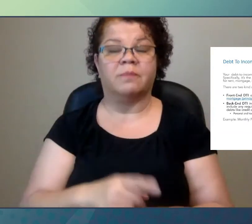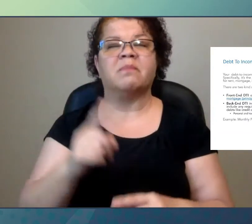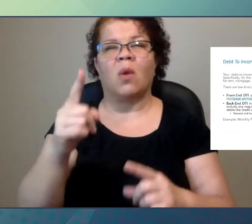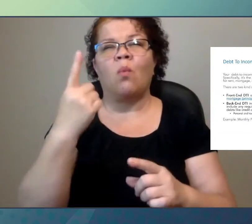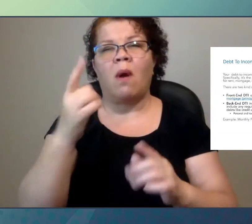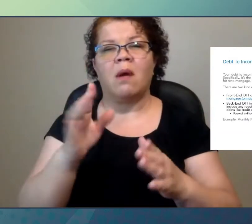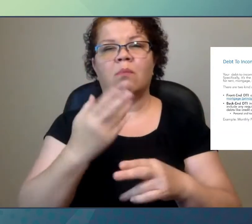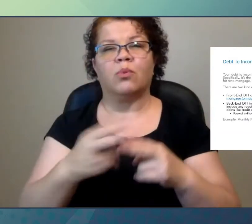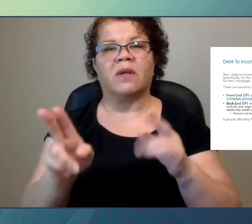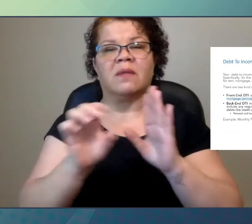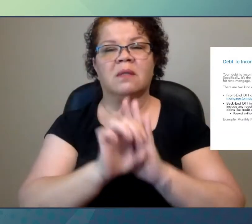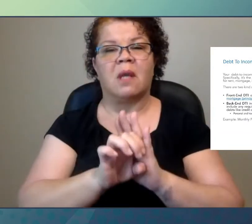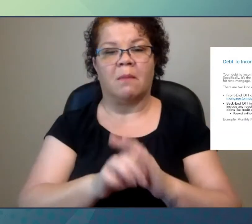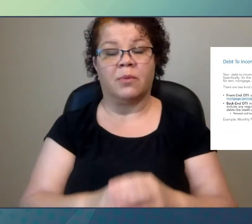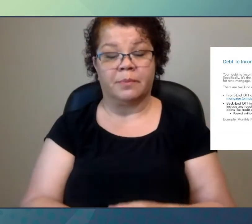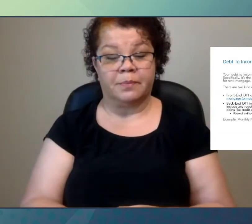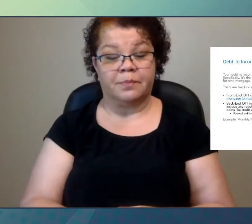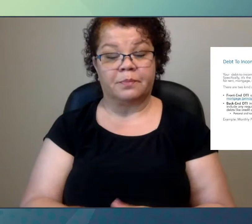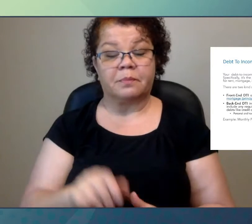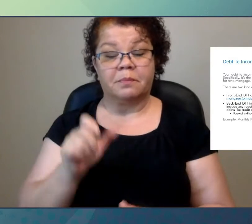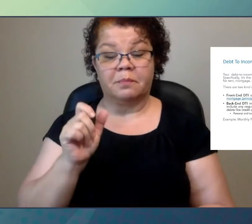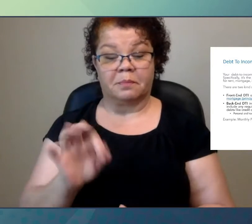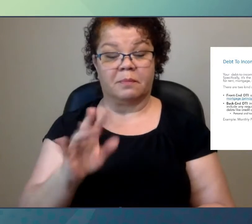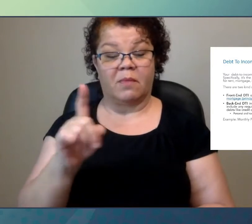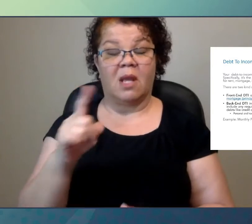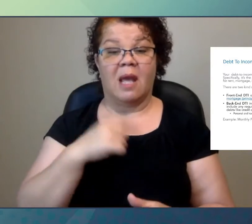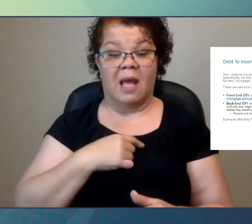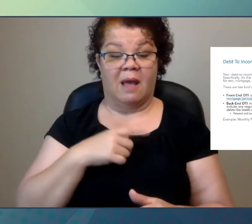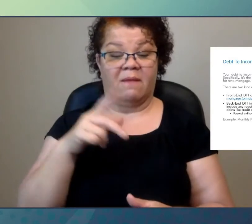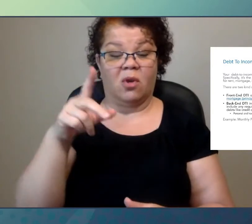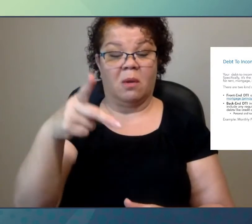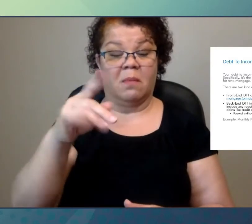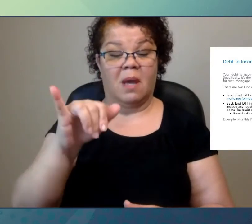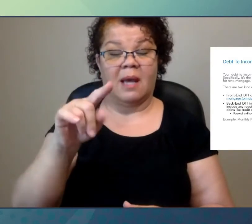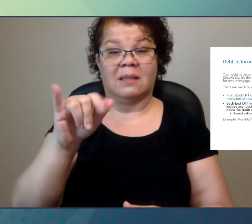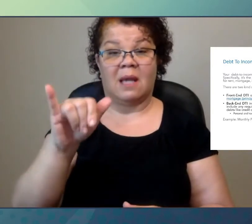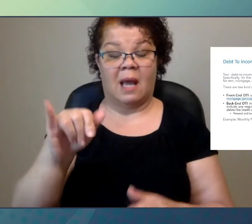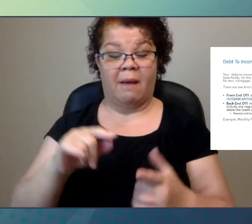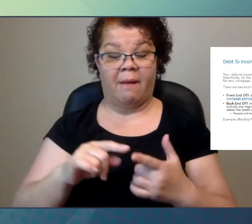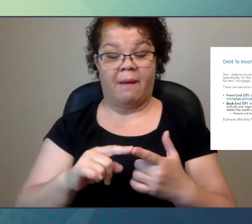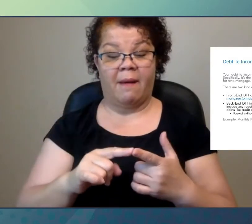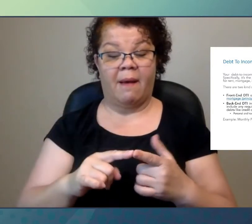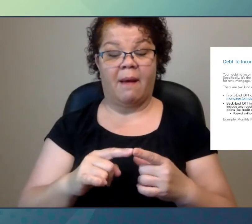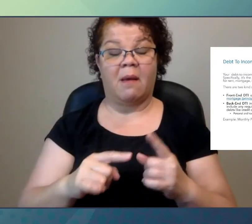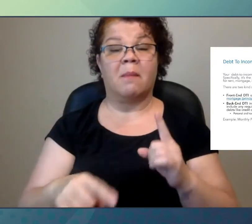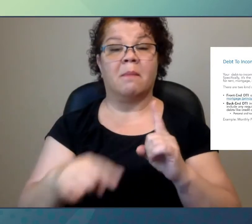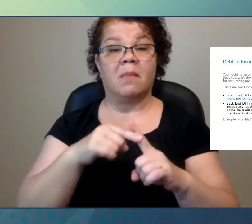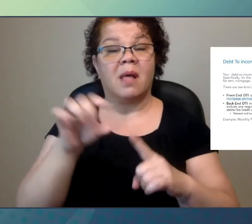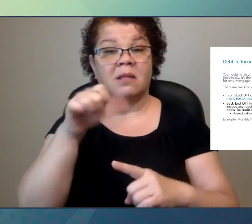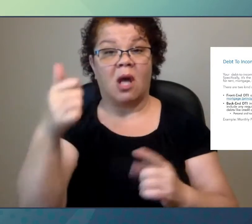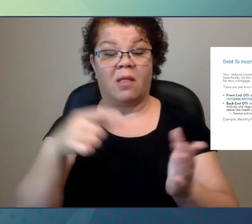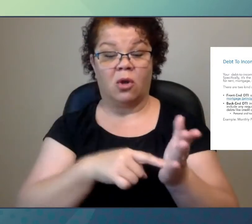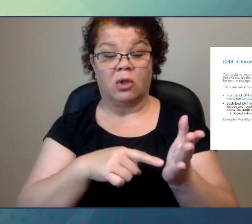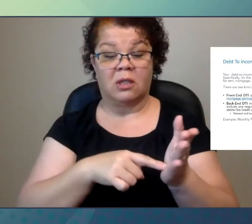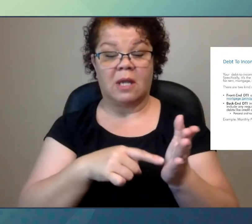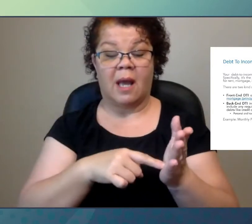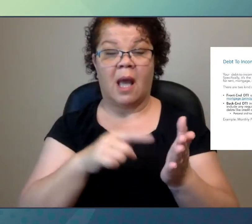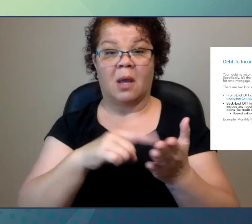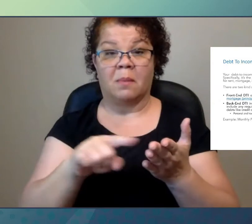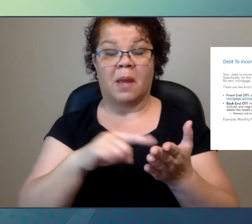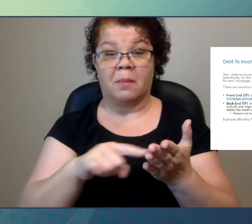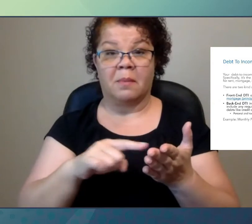example. If your principal, interest, taxes, and insurance plus other, let's say credit